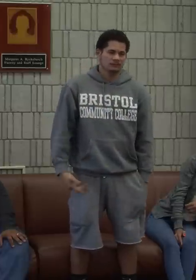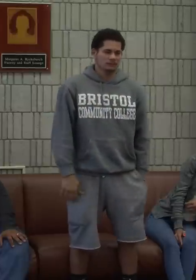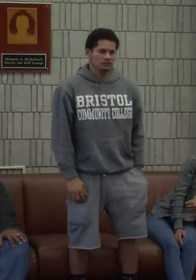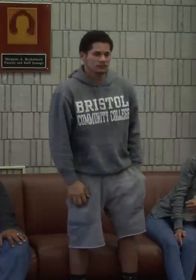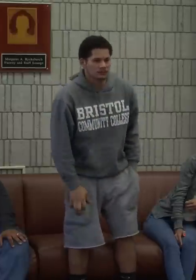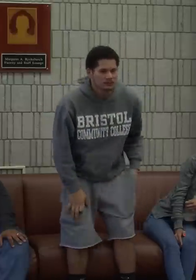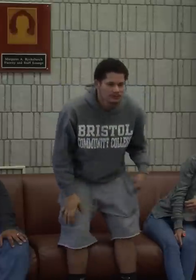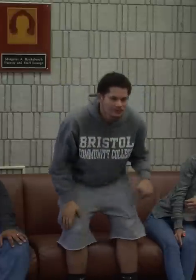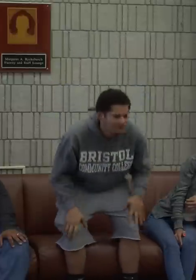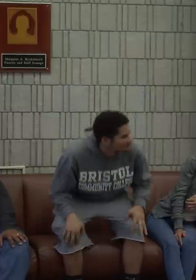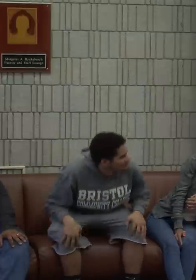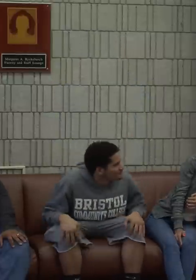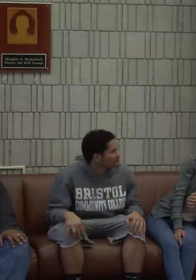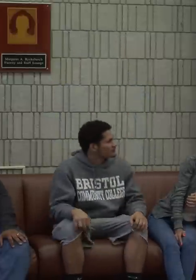younger sibling learned from us.